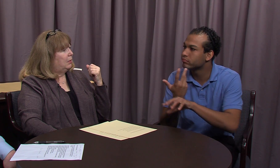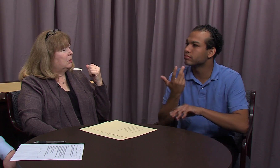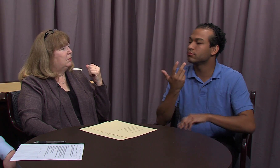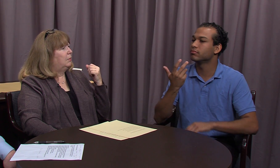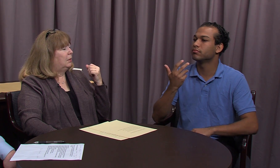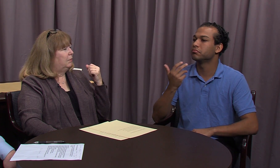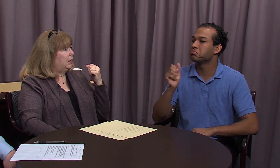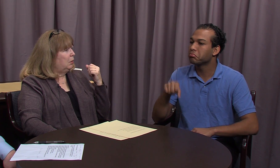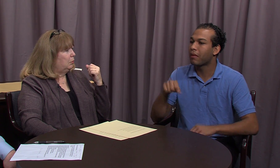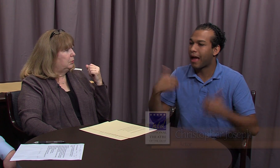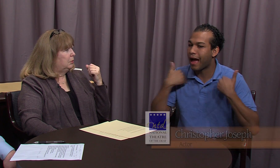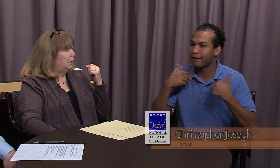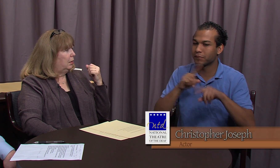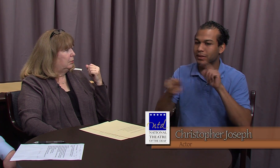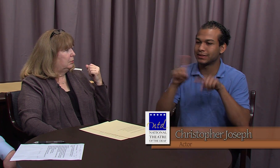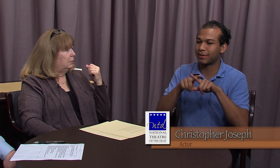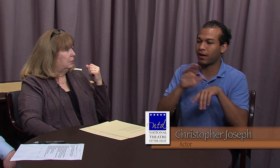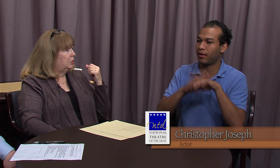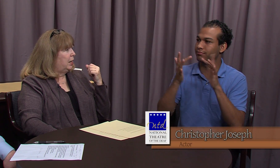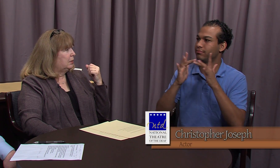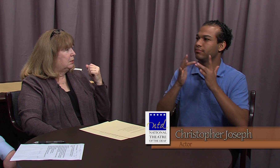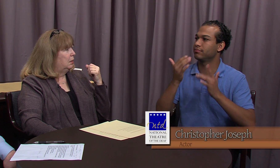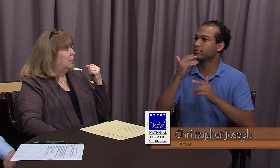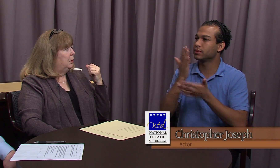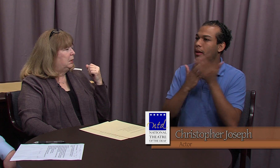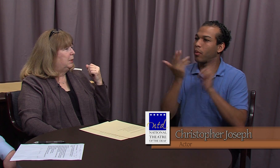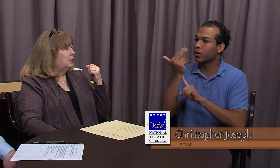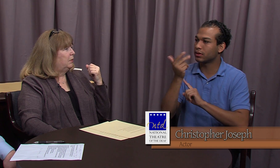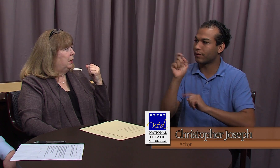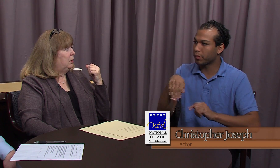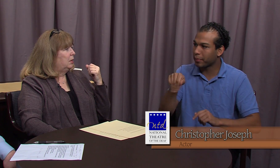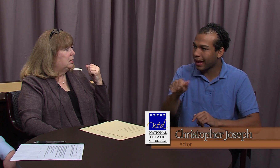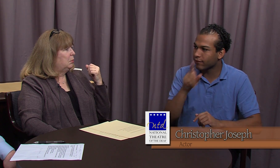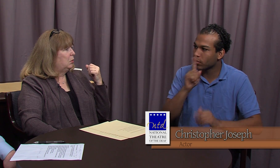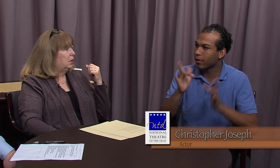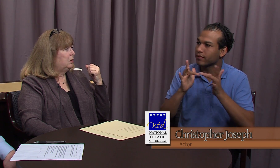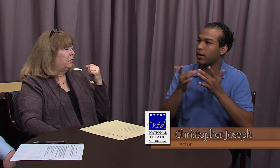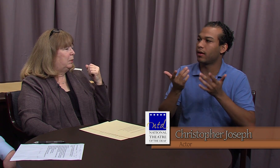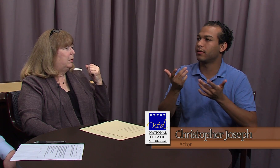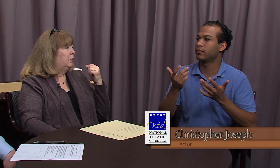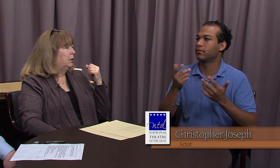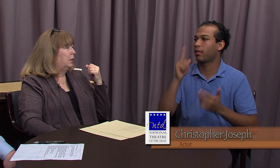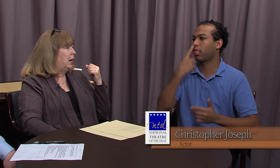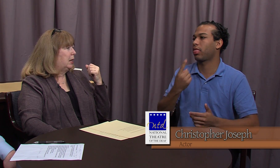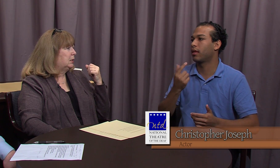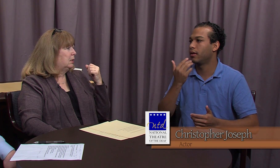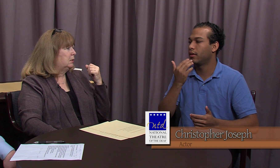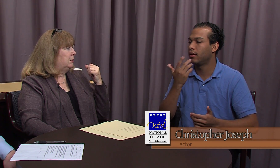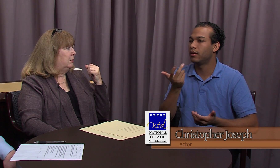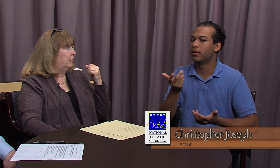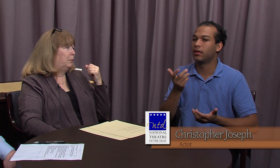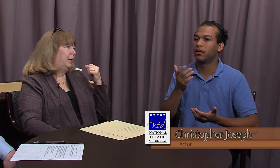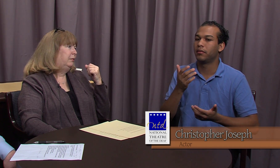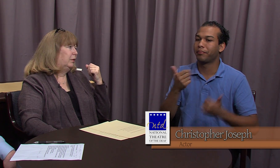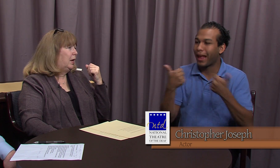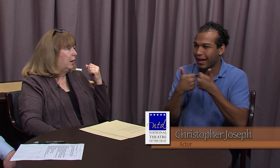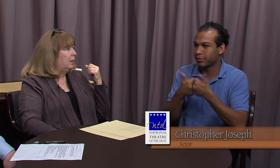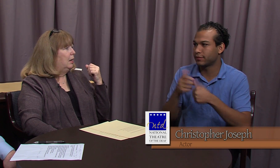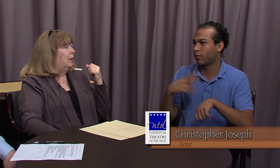there's the video chats, but it depends on the internet. Some hotels you have to pay for internet access, and you don't want to pay for that.